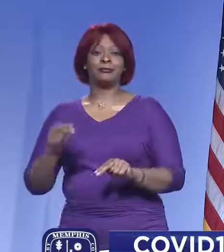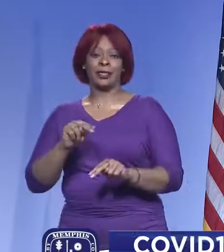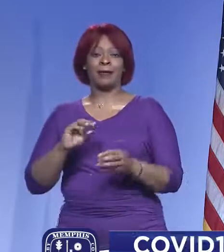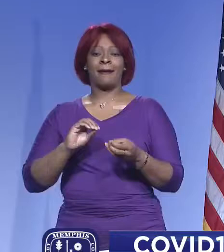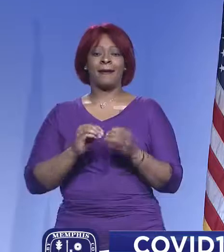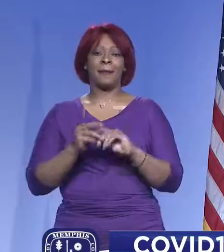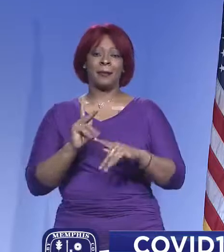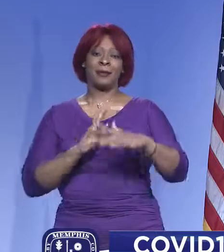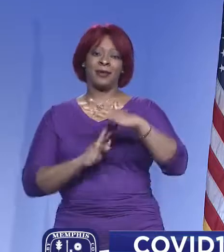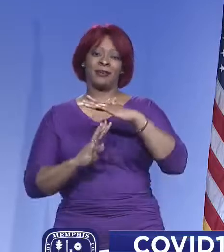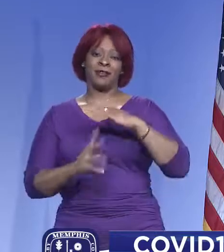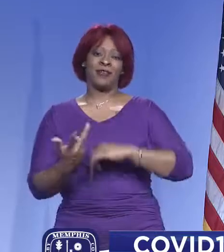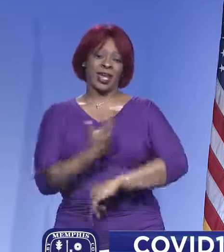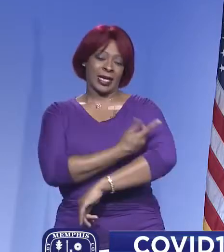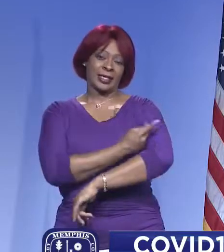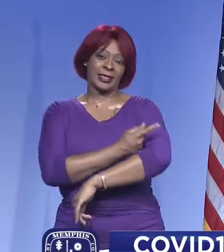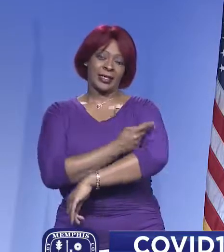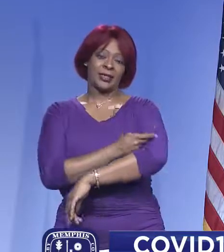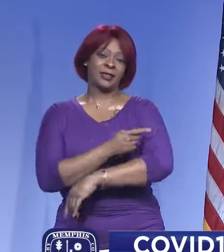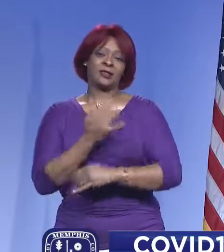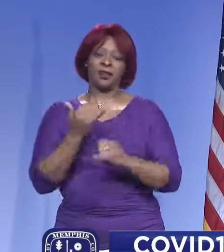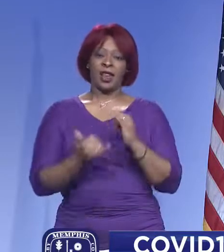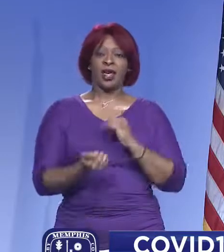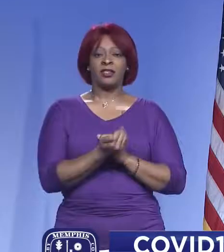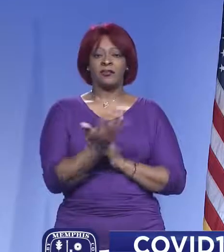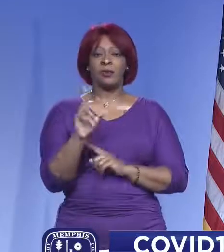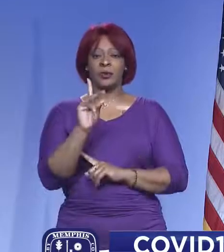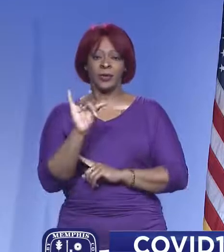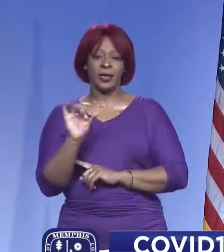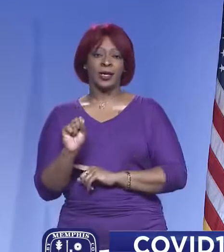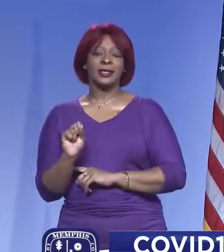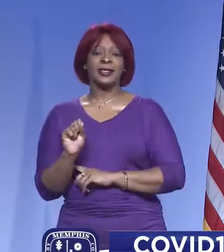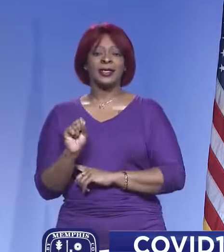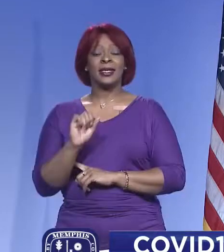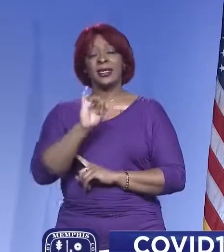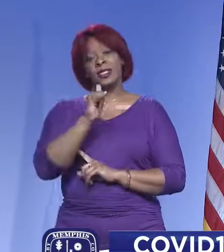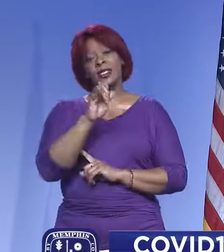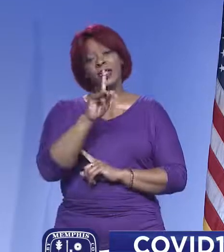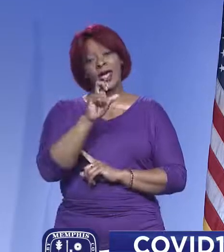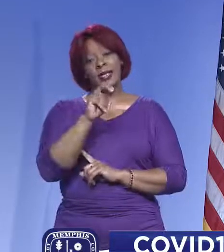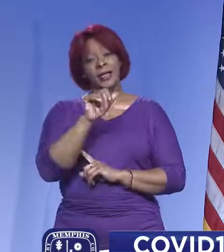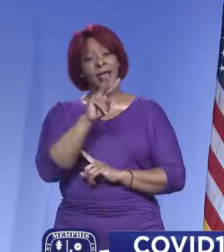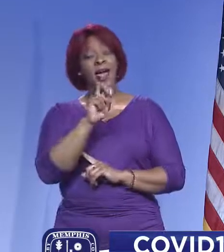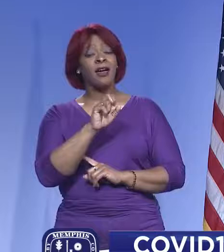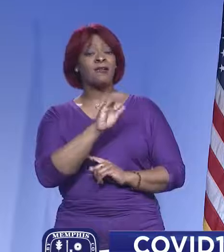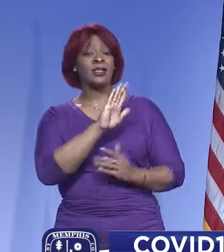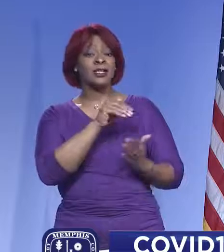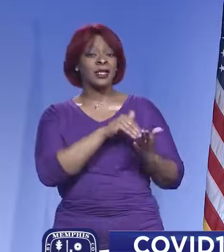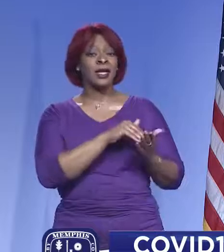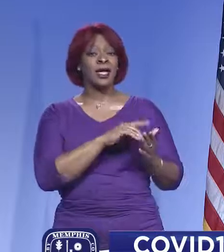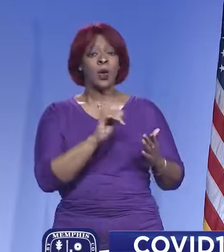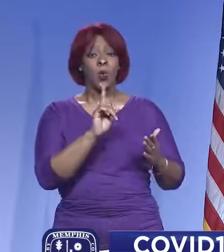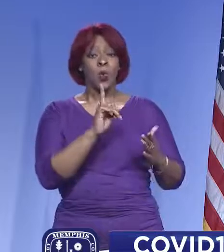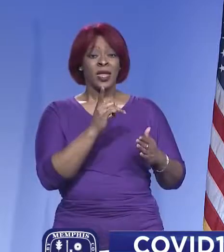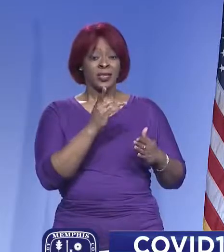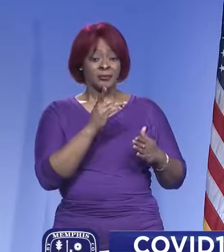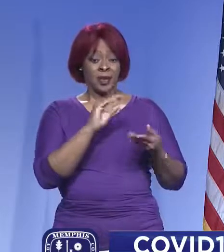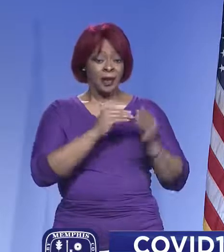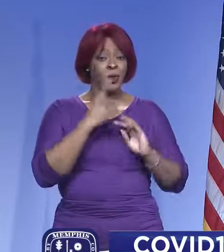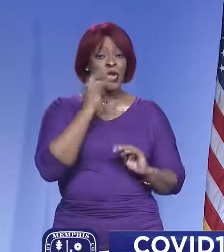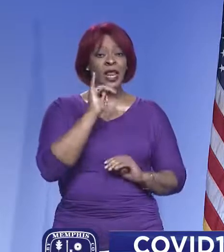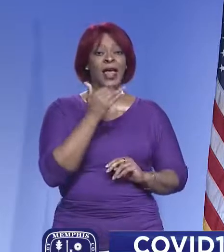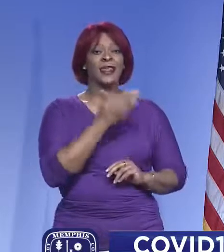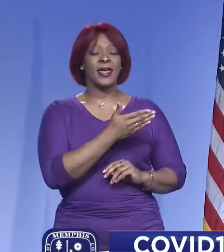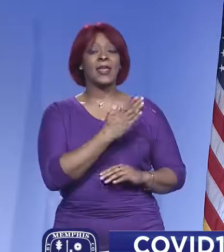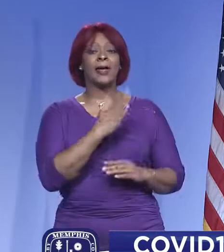uptick even the last few days. So, and the Jackson Avenue site, I don't know where we ended the day yesterday, but at